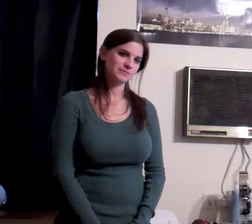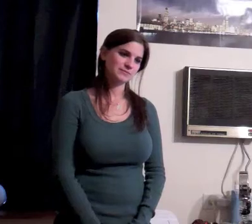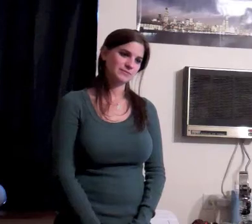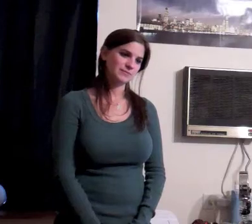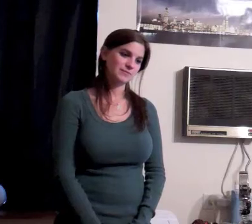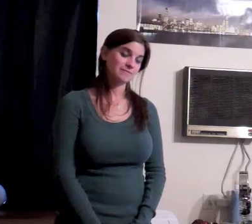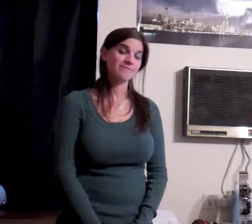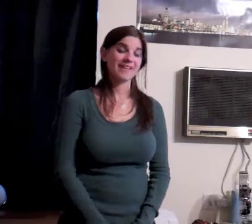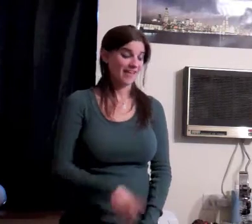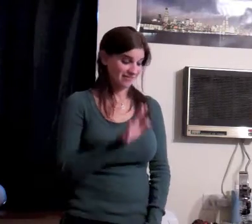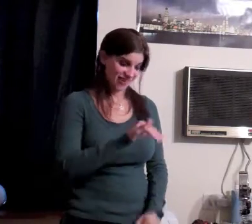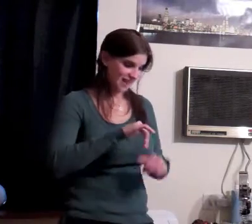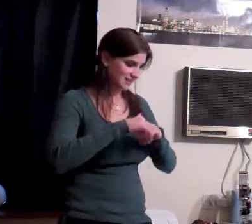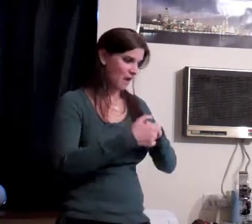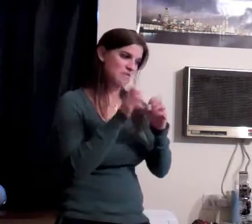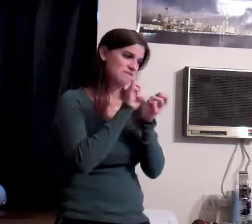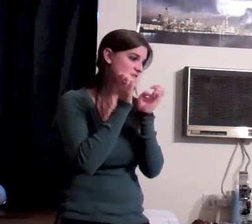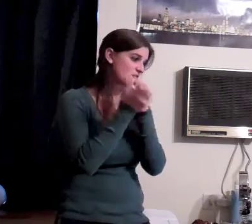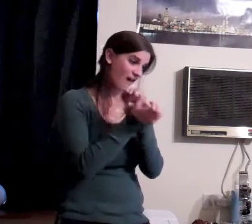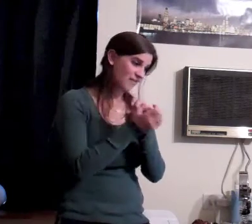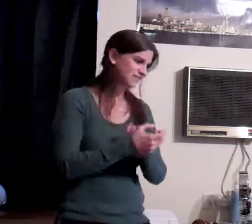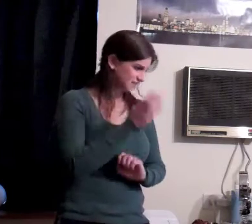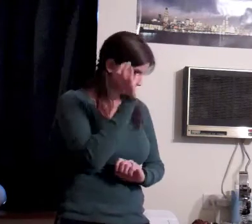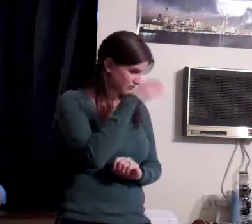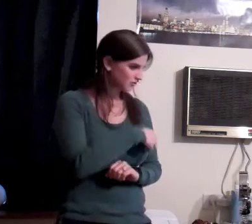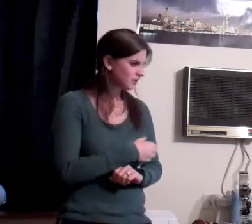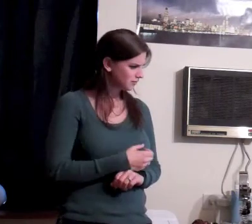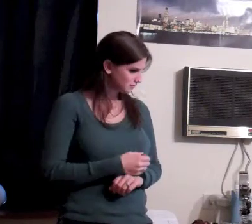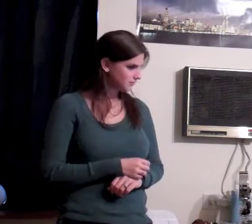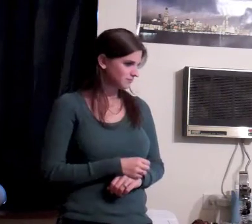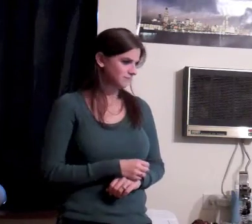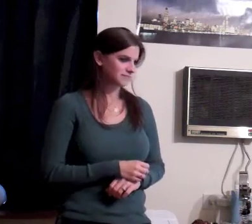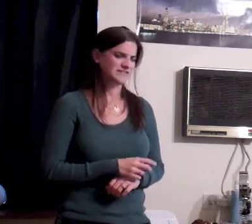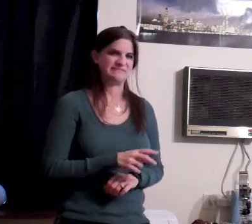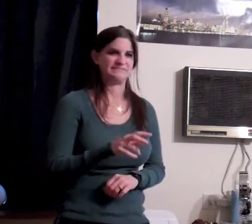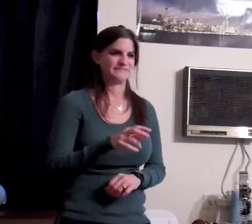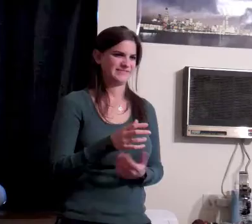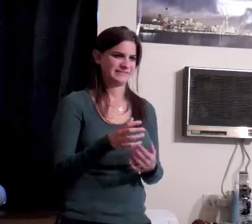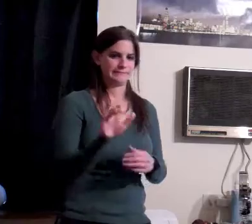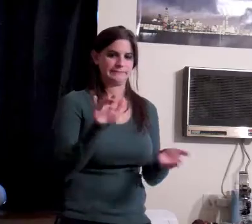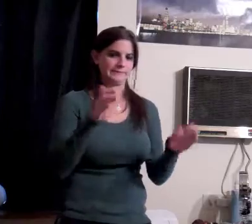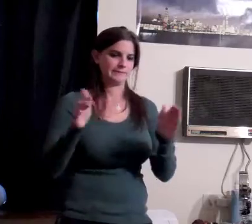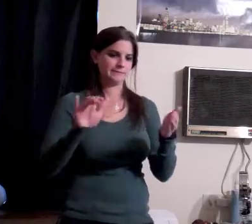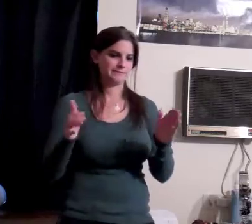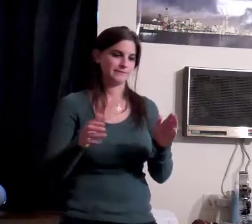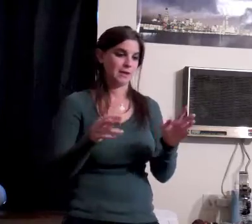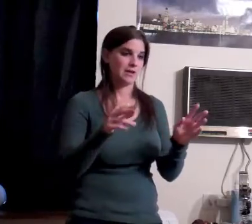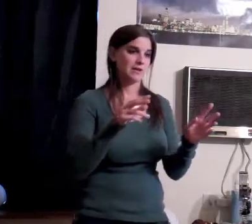How we evolved. It does seem odd. It is a little bit like having a waste treatment plant right next to an amusement park.